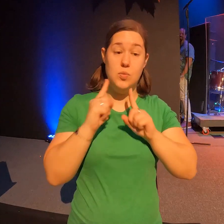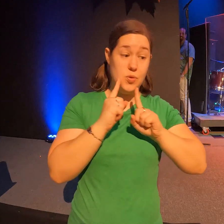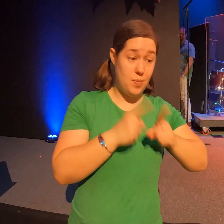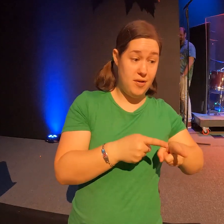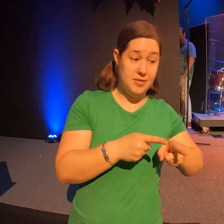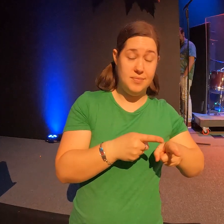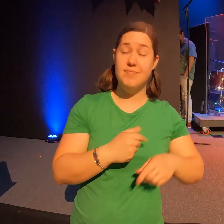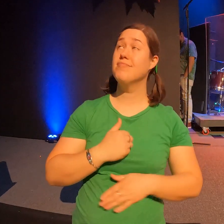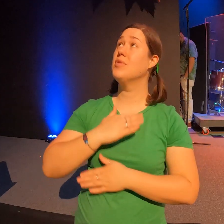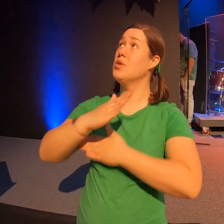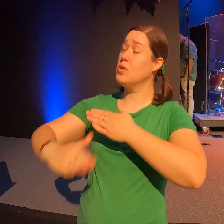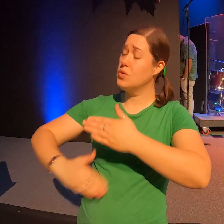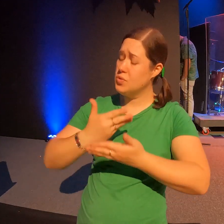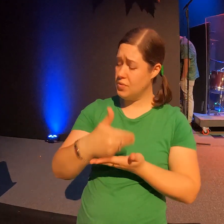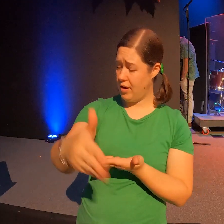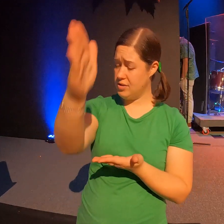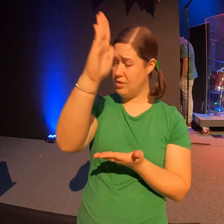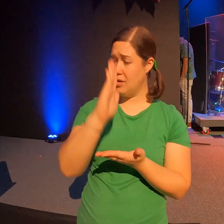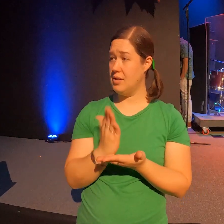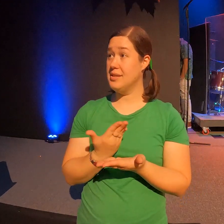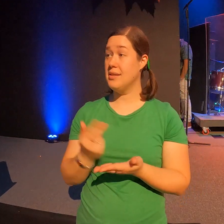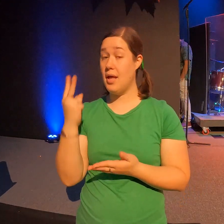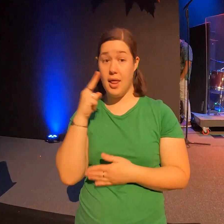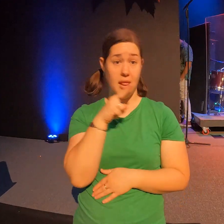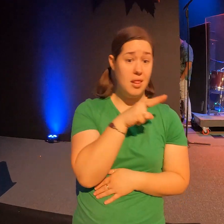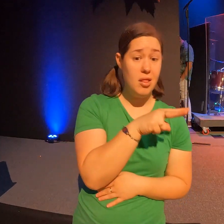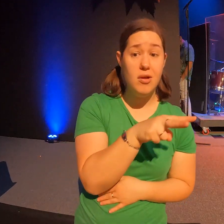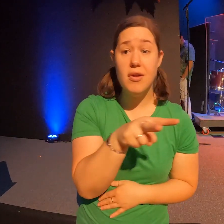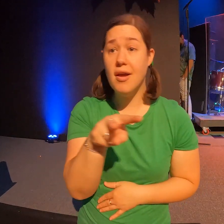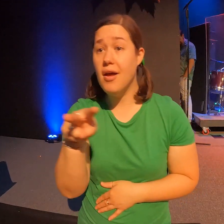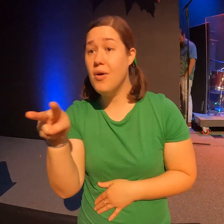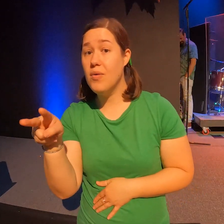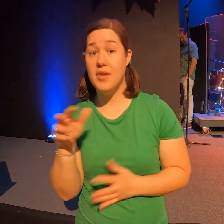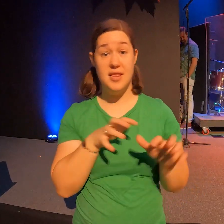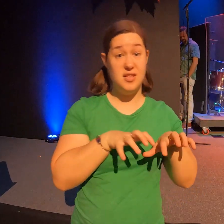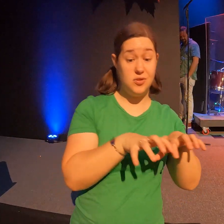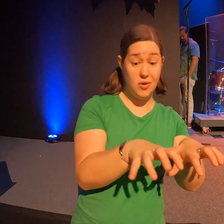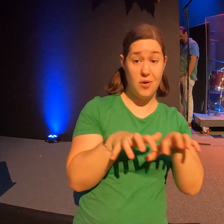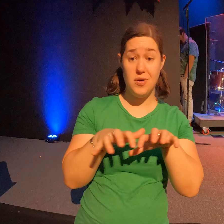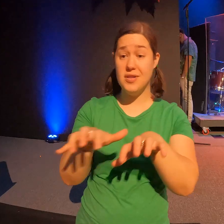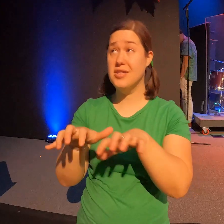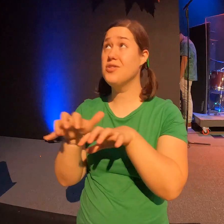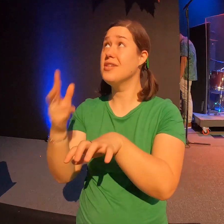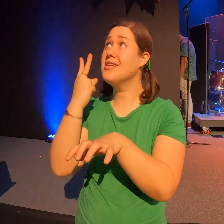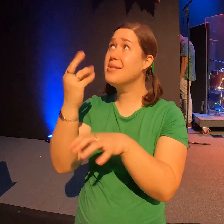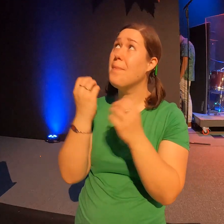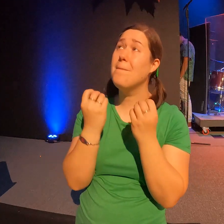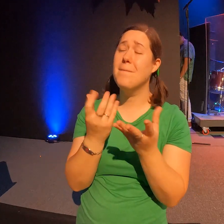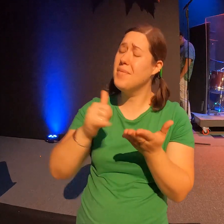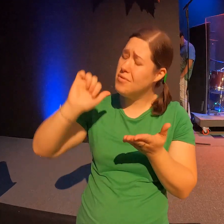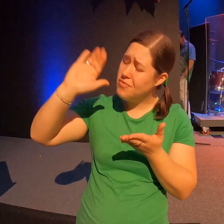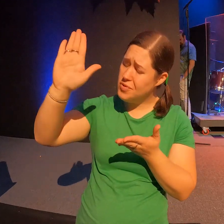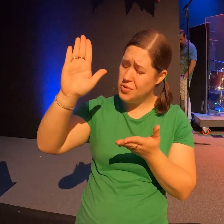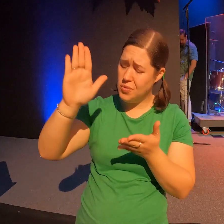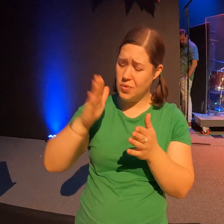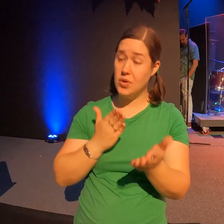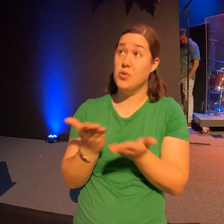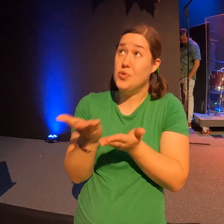So gracious God, as I look amongst this congregation, I see so many of your servants and are humbled and